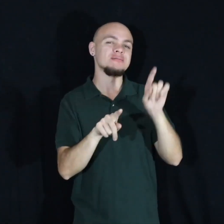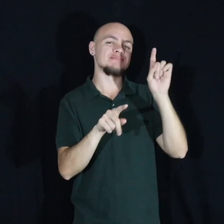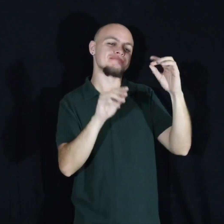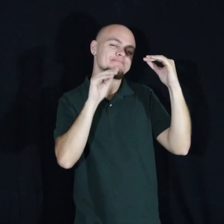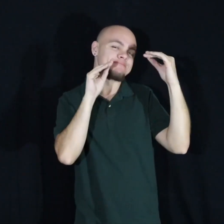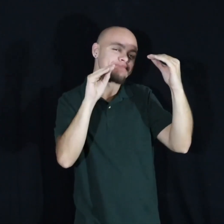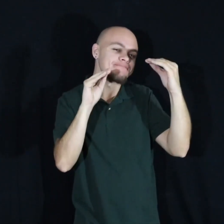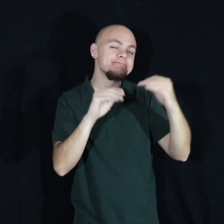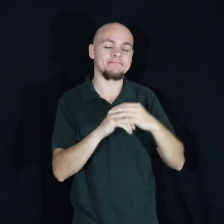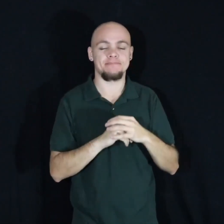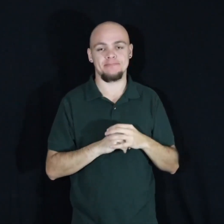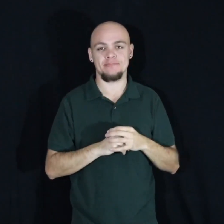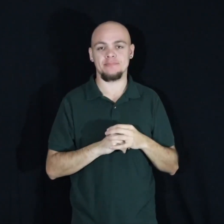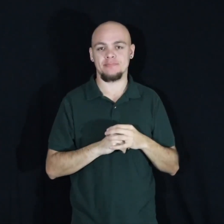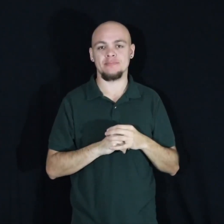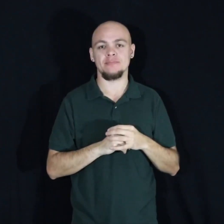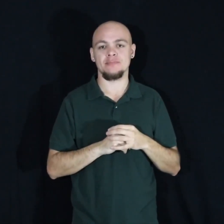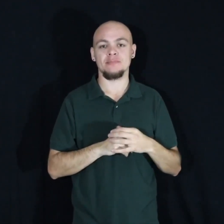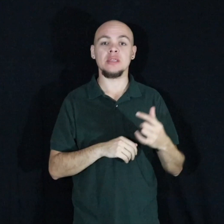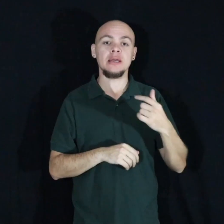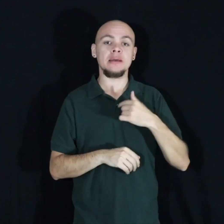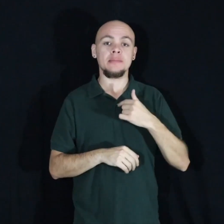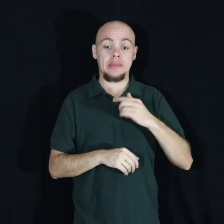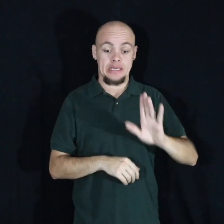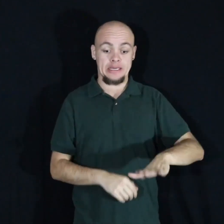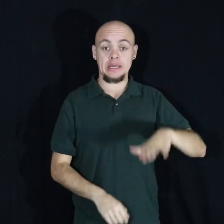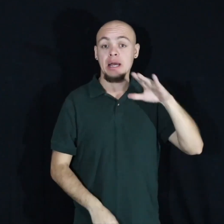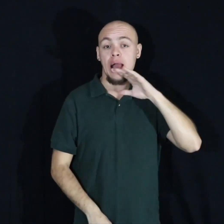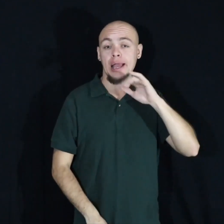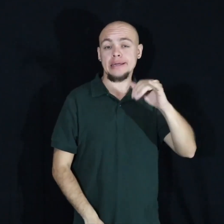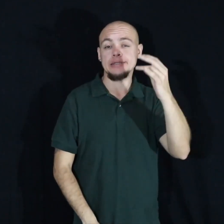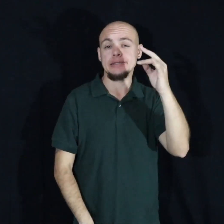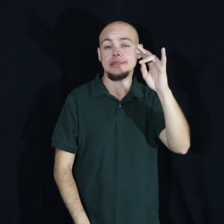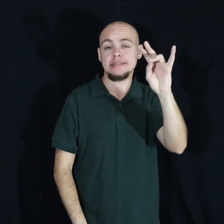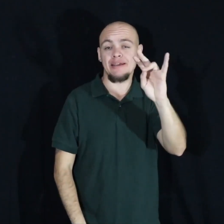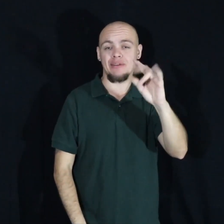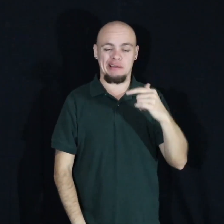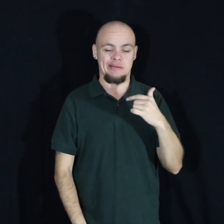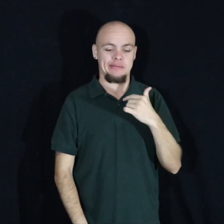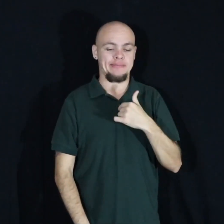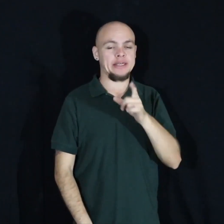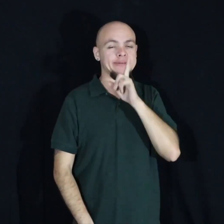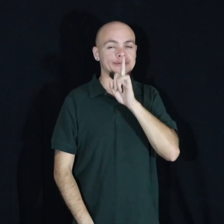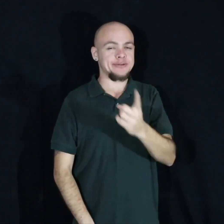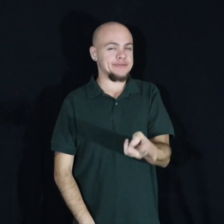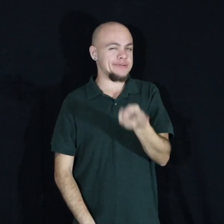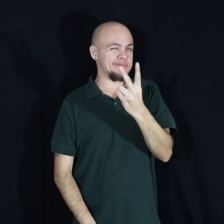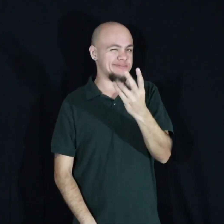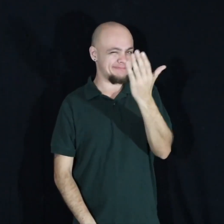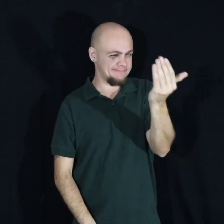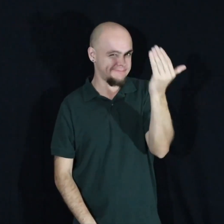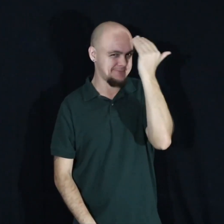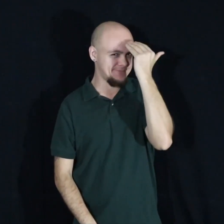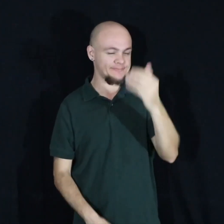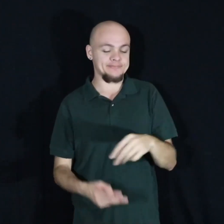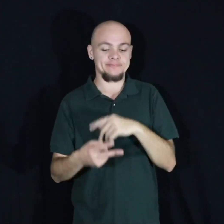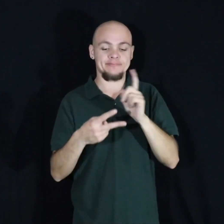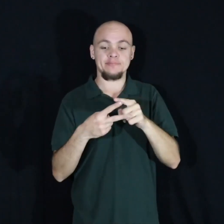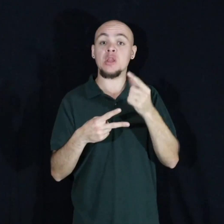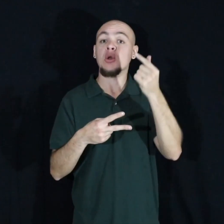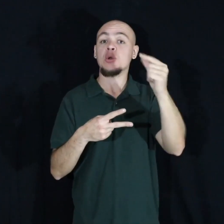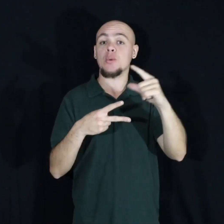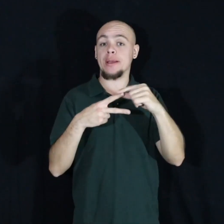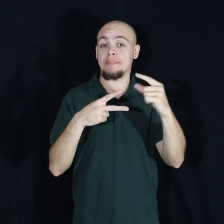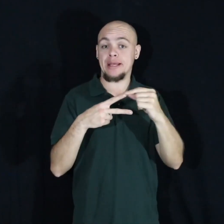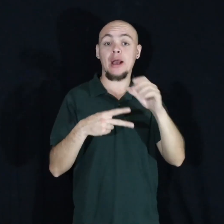to us. When I got up from that table at 7 years old, I was sure of 2 things. Green beans and